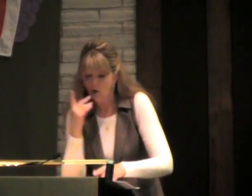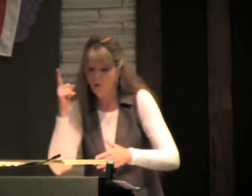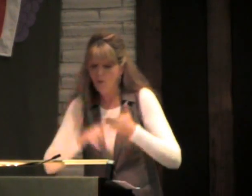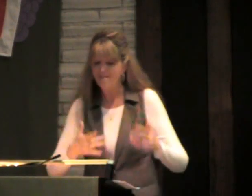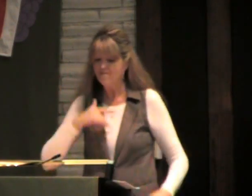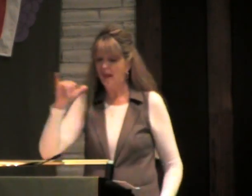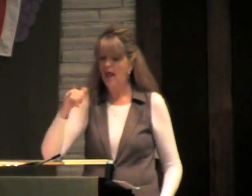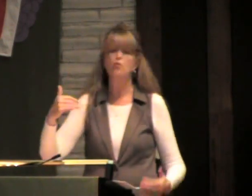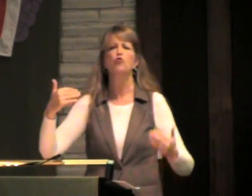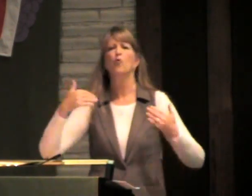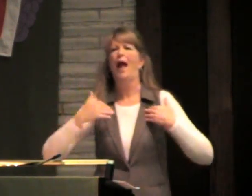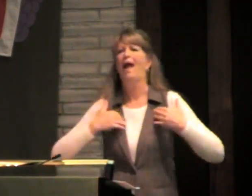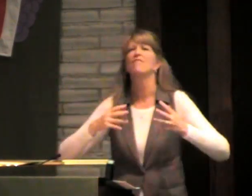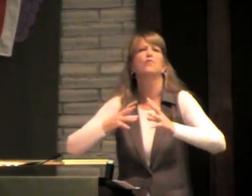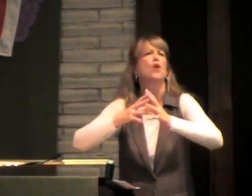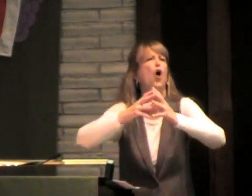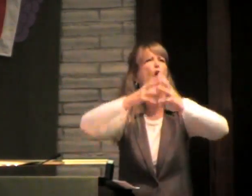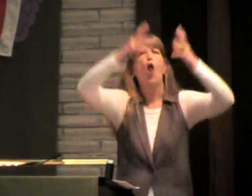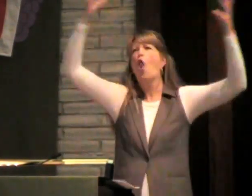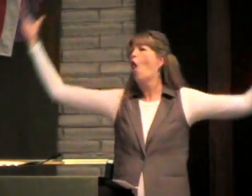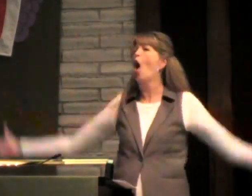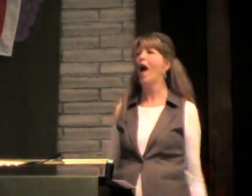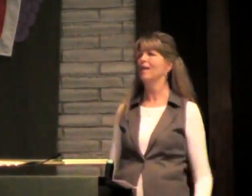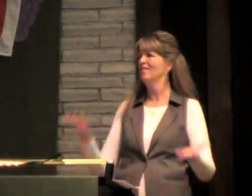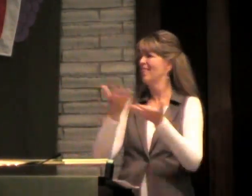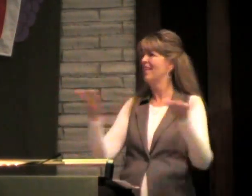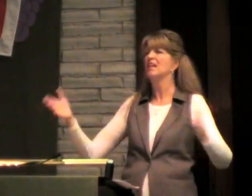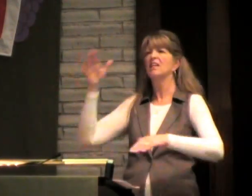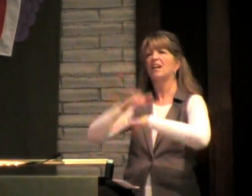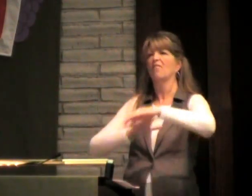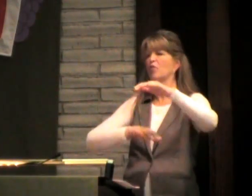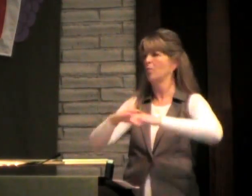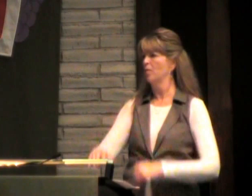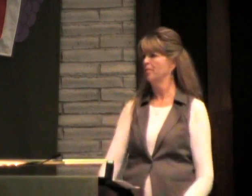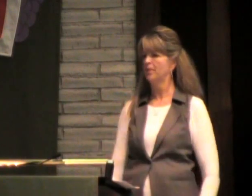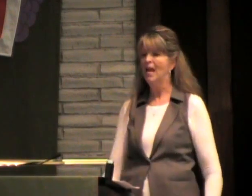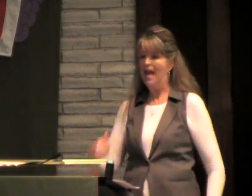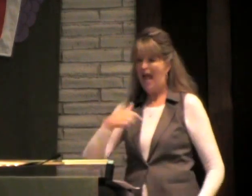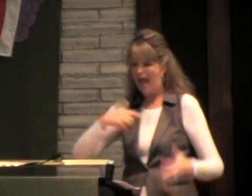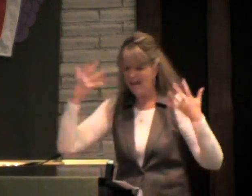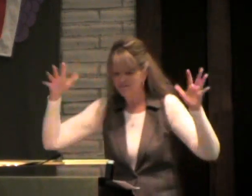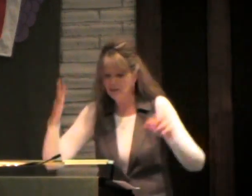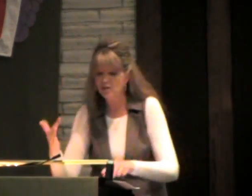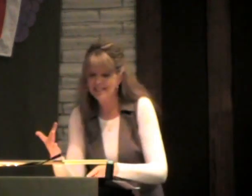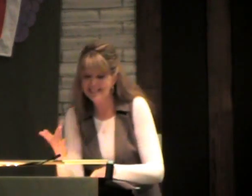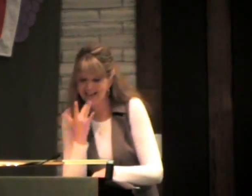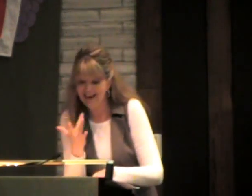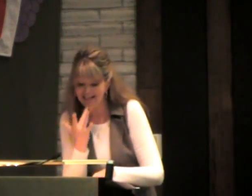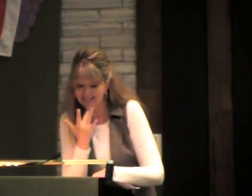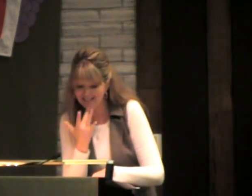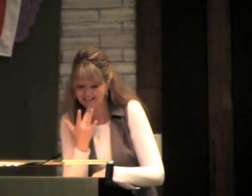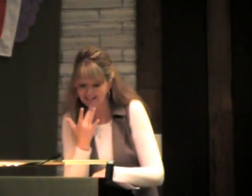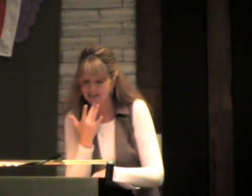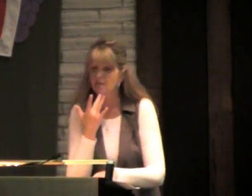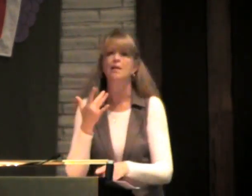I have tasted what it feels like to have all the things of comfort. I have